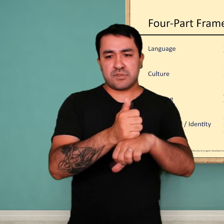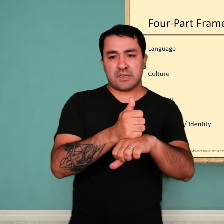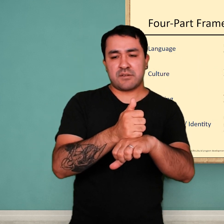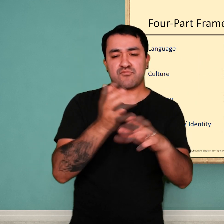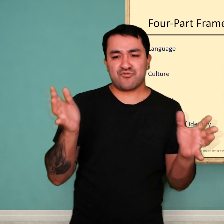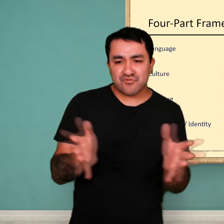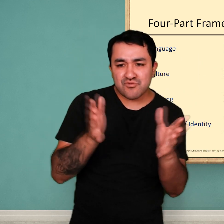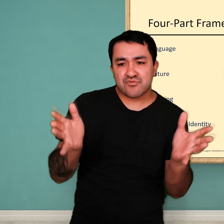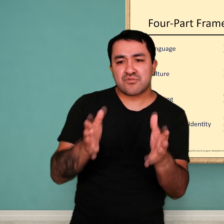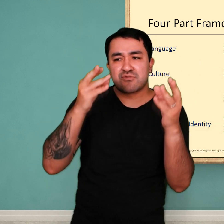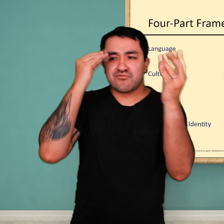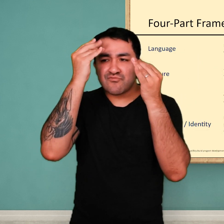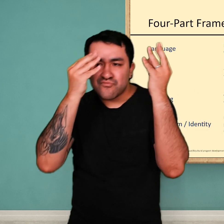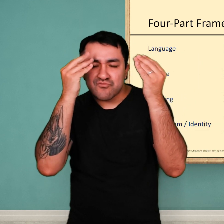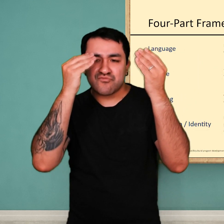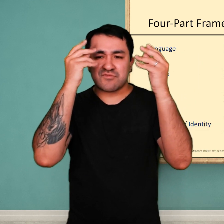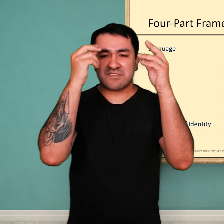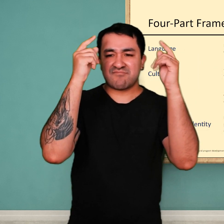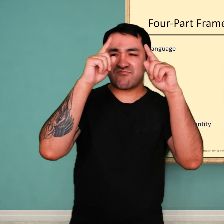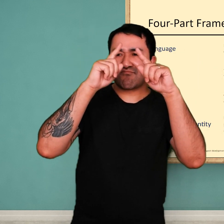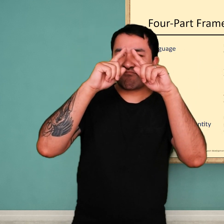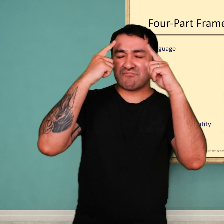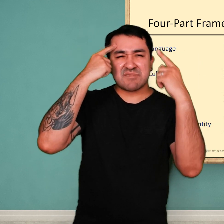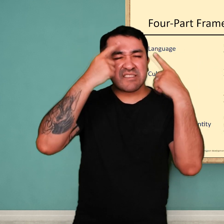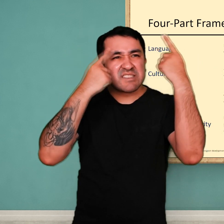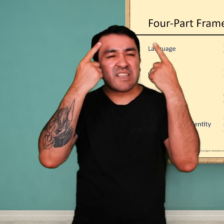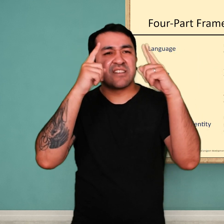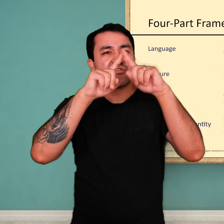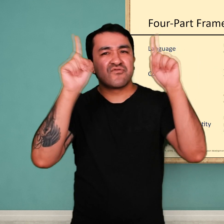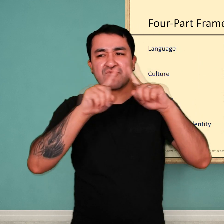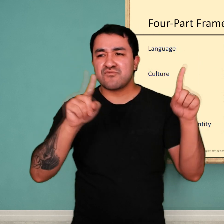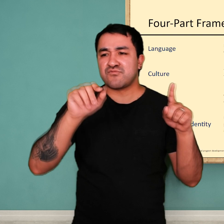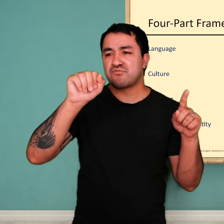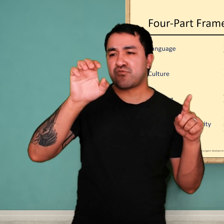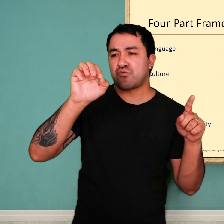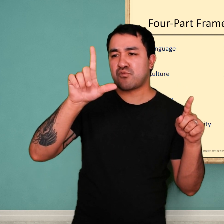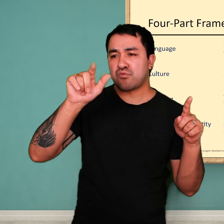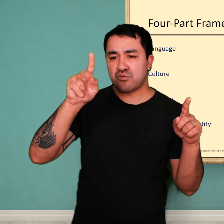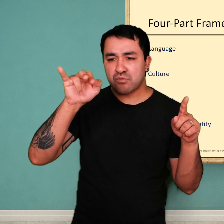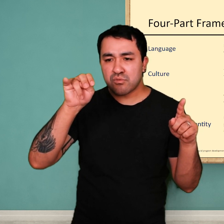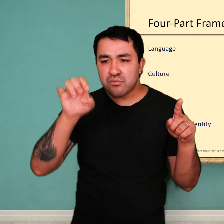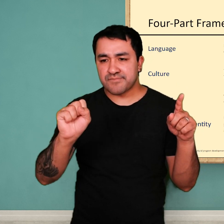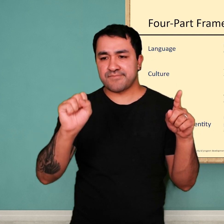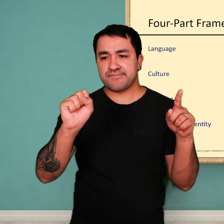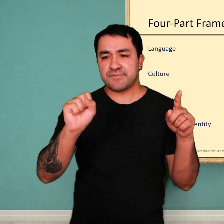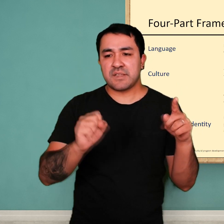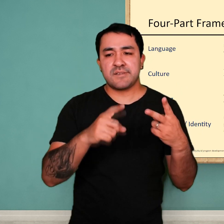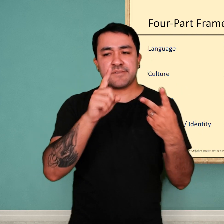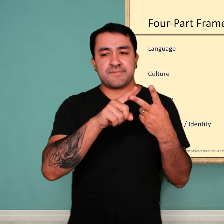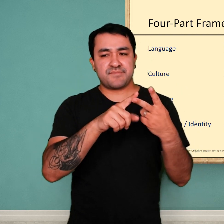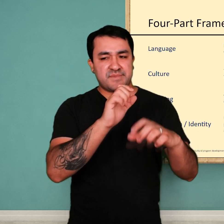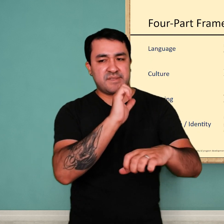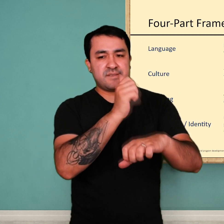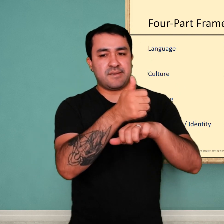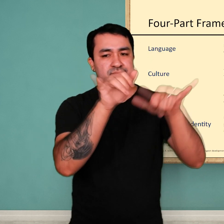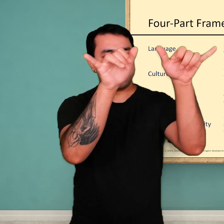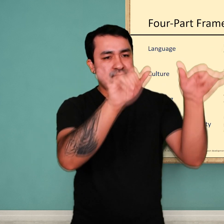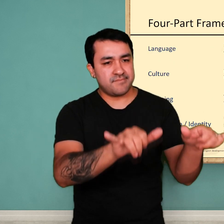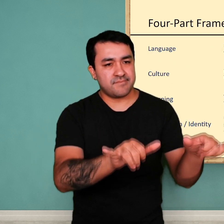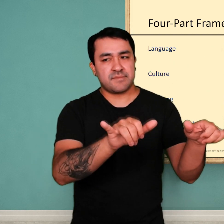like learning. However, it is important to learn how to be a learner. Therefore, the framework outlines making